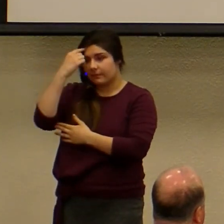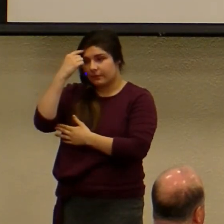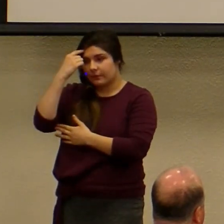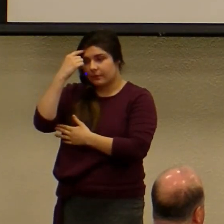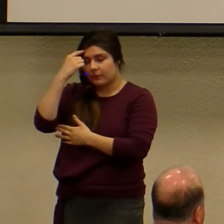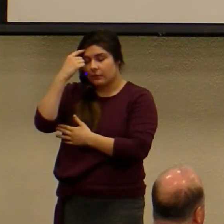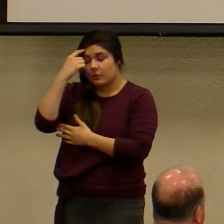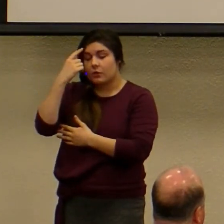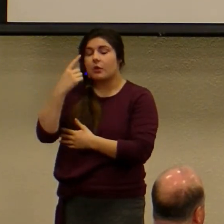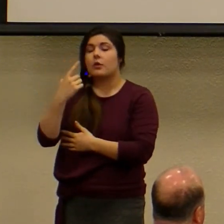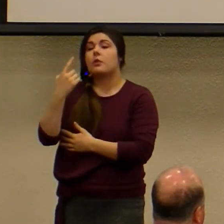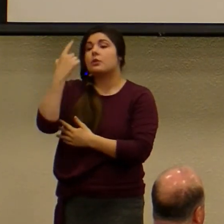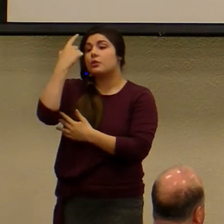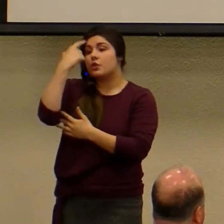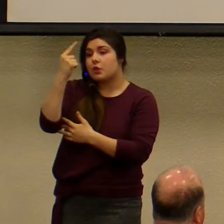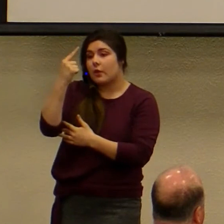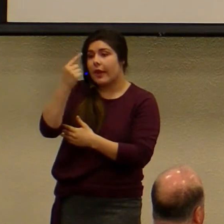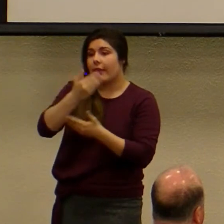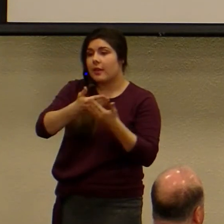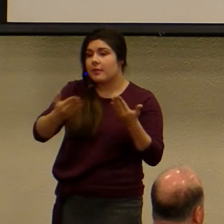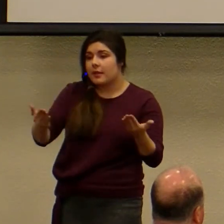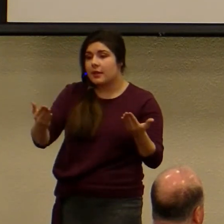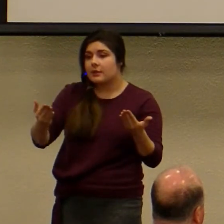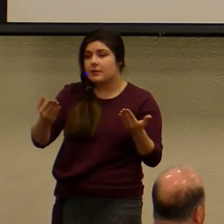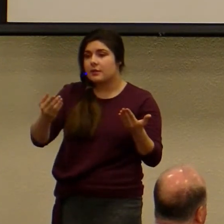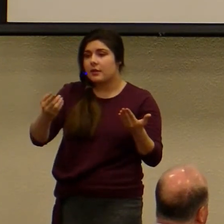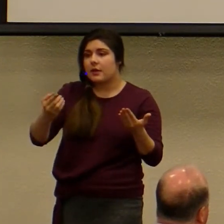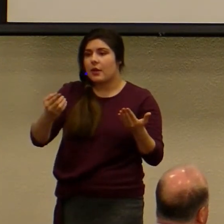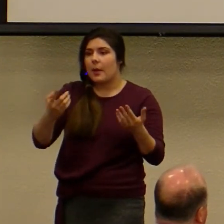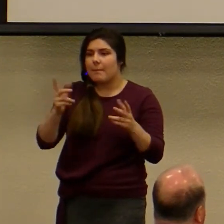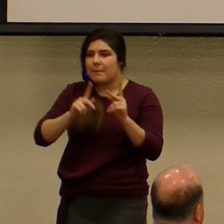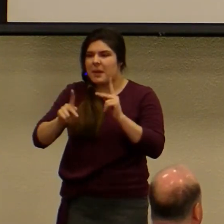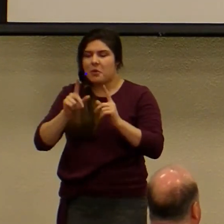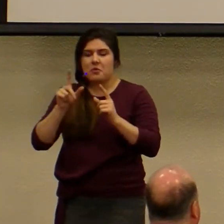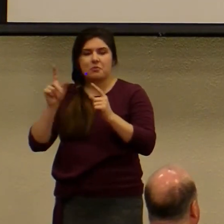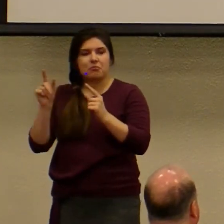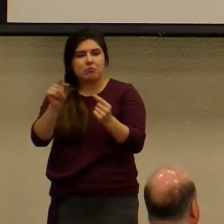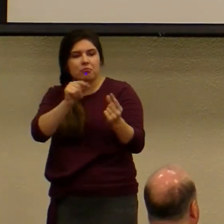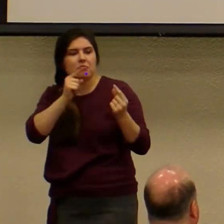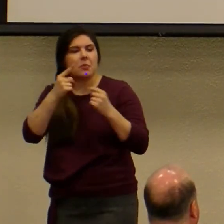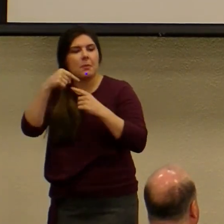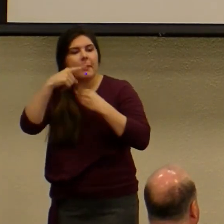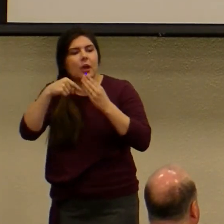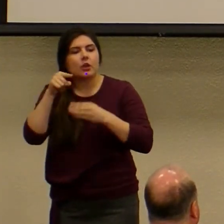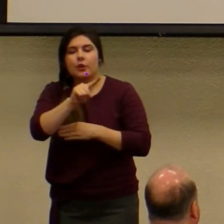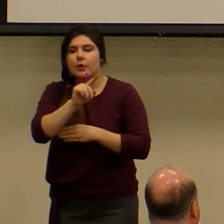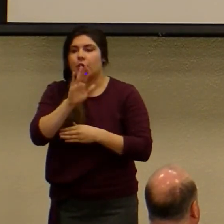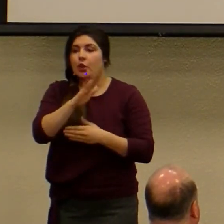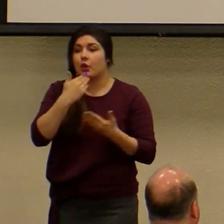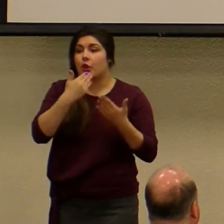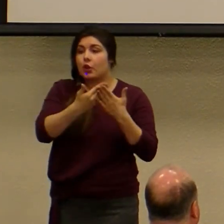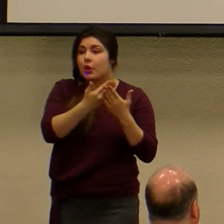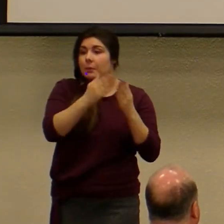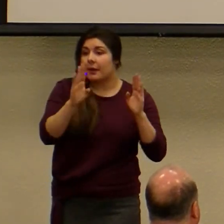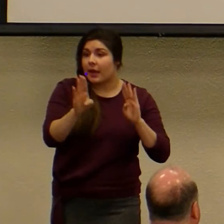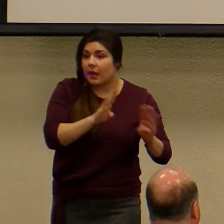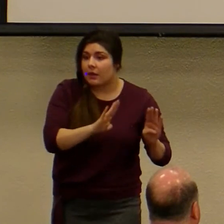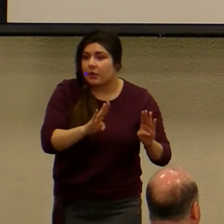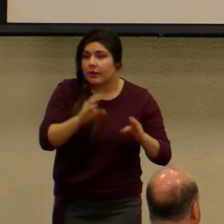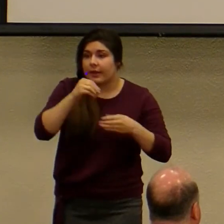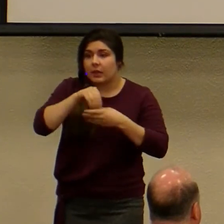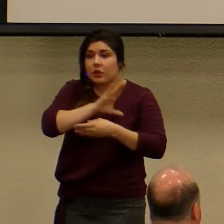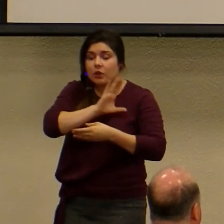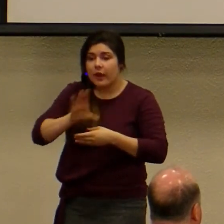so that in the things which you are slandered, those who revile you, and your good behavior. I'm sorry, those who revile your good behavior in